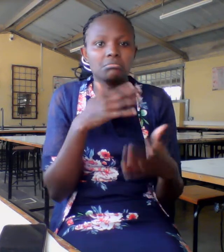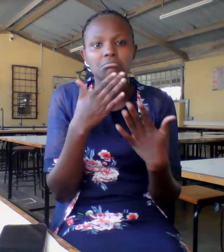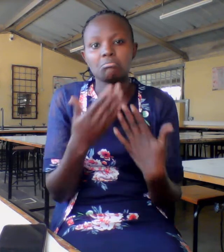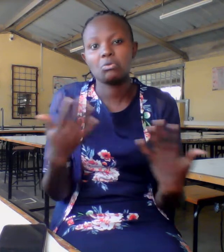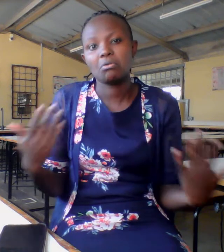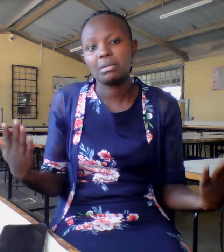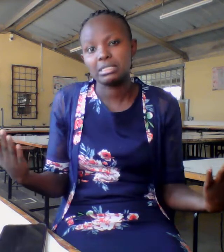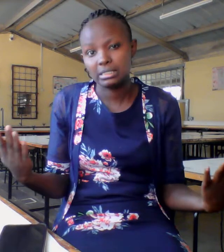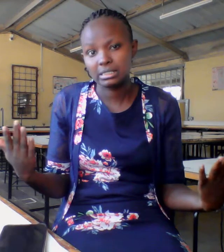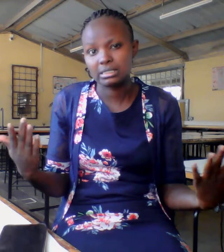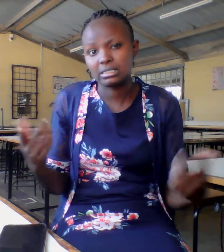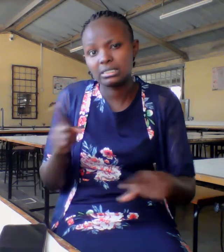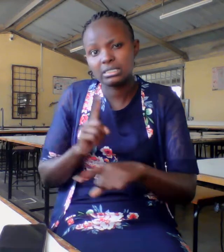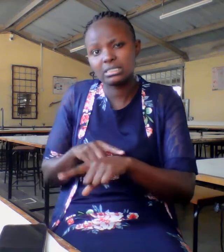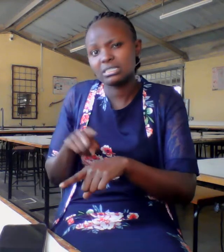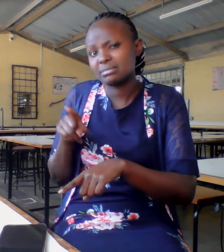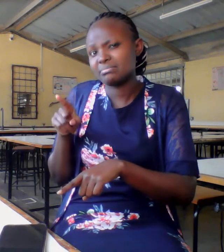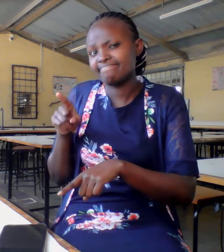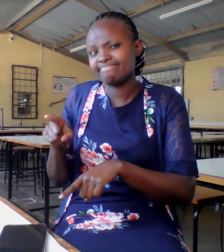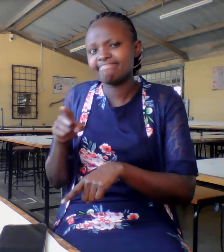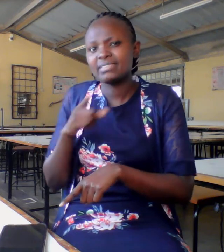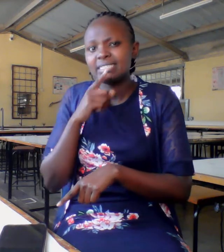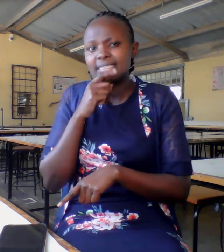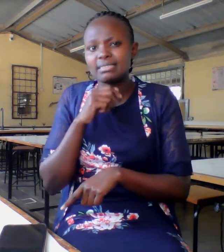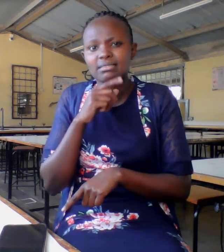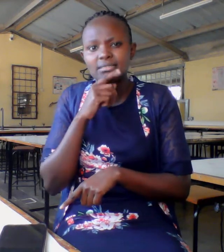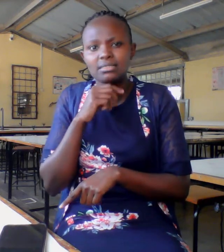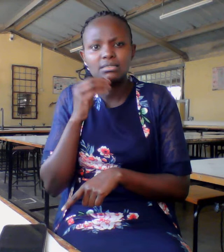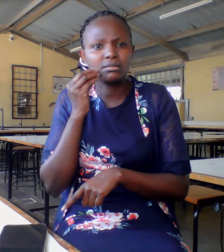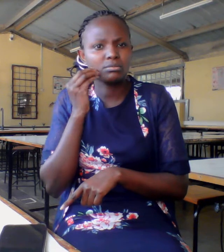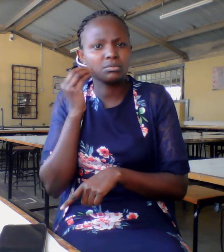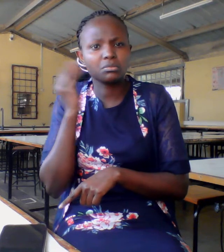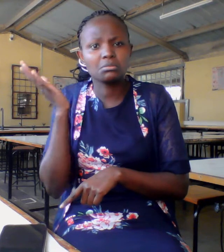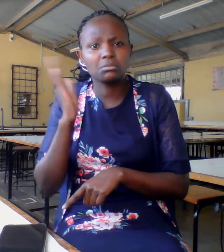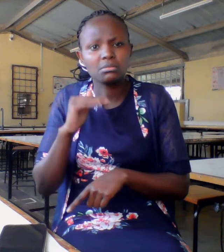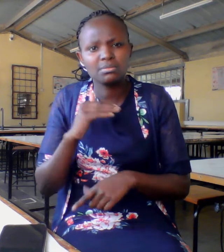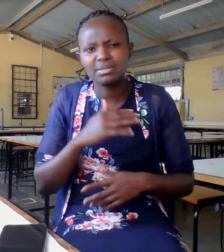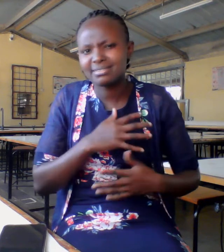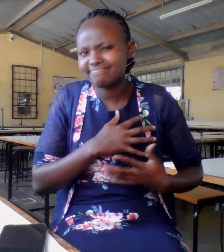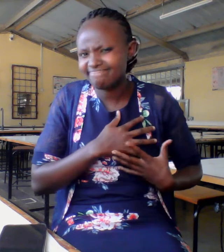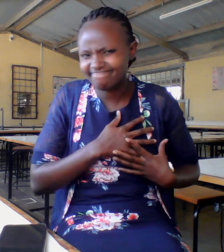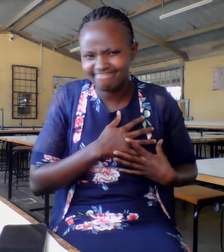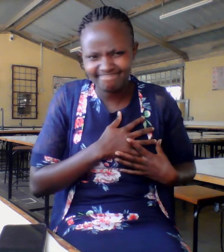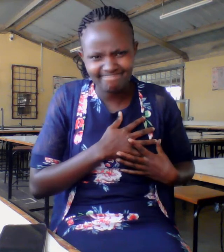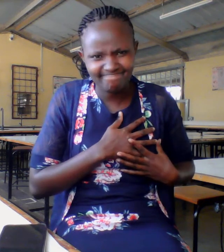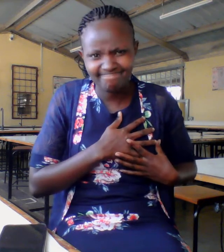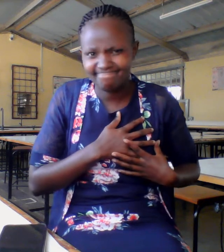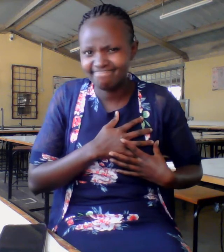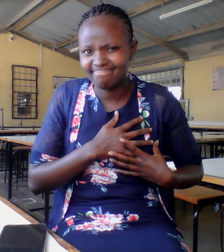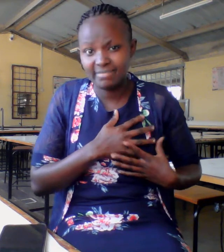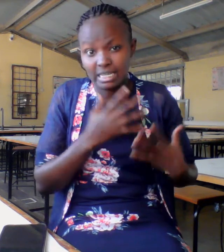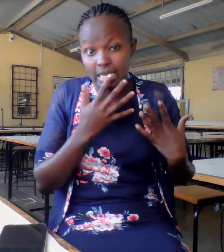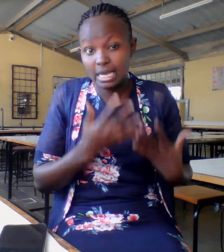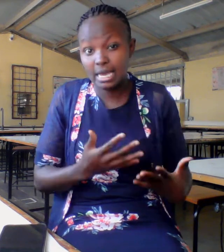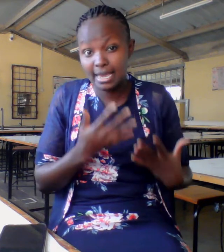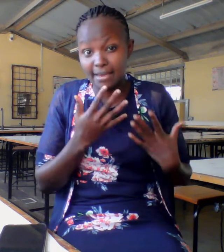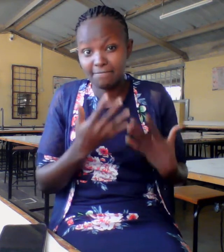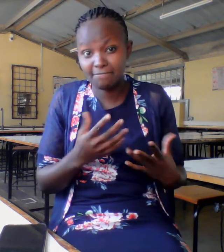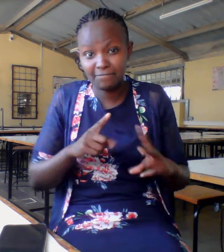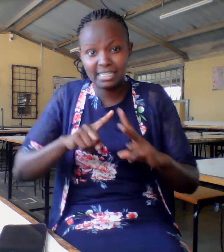the morning sun regretfully returned home, he began searching through his